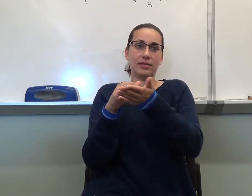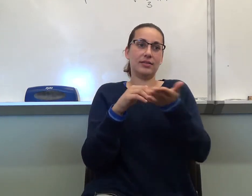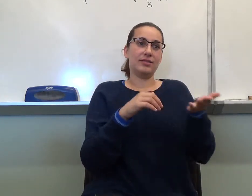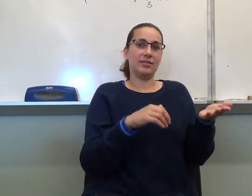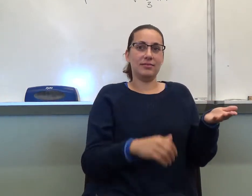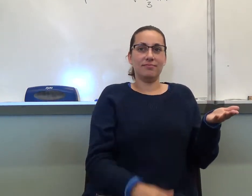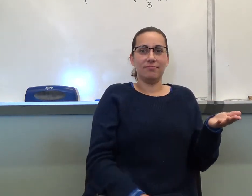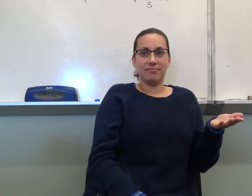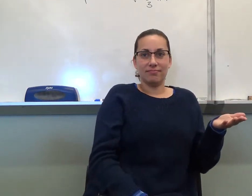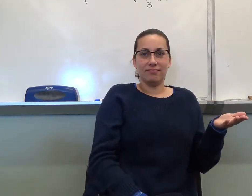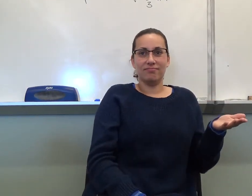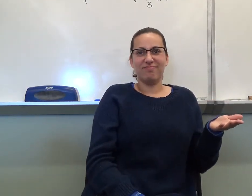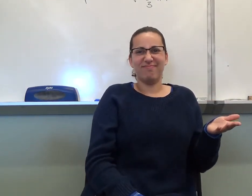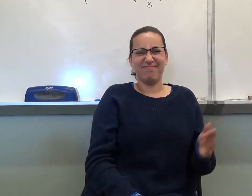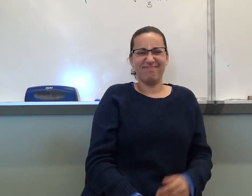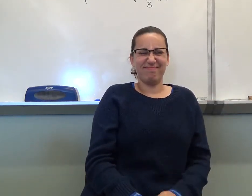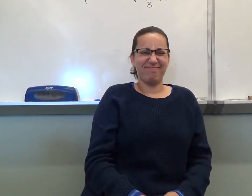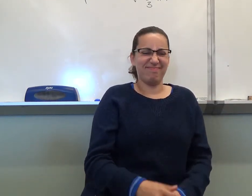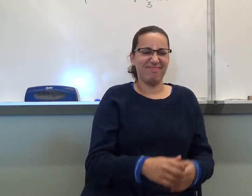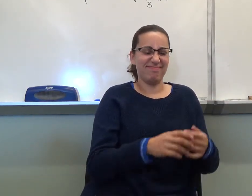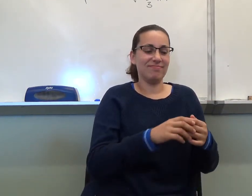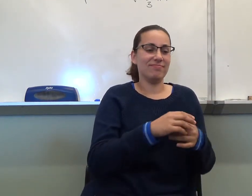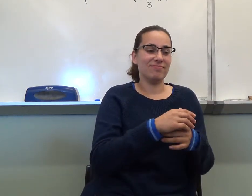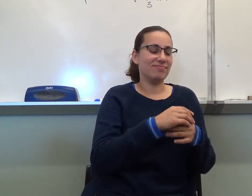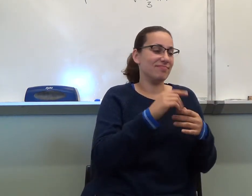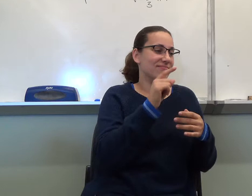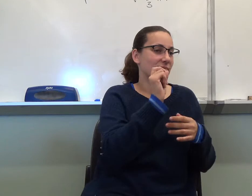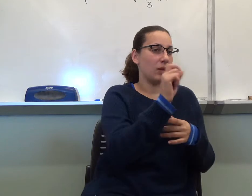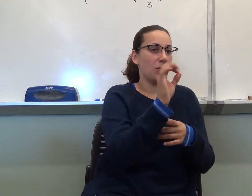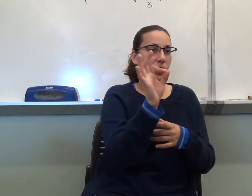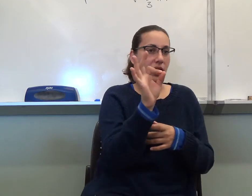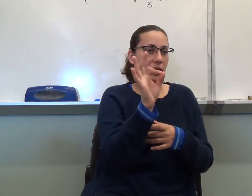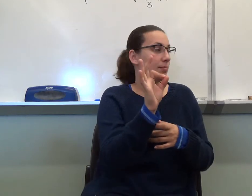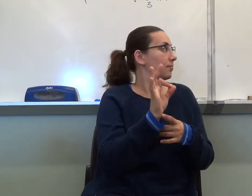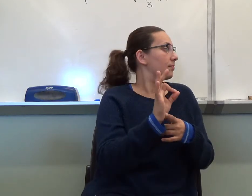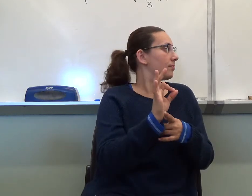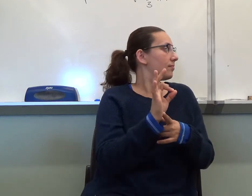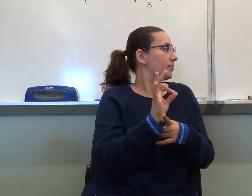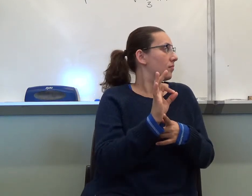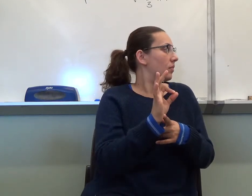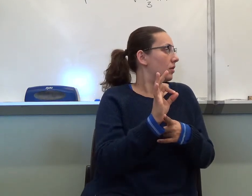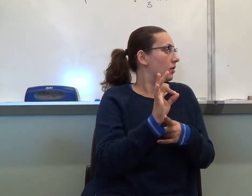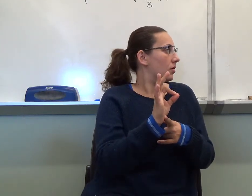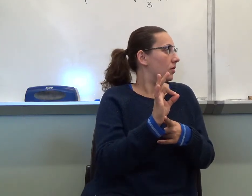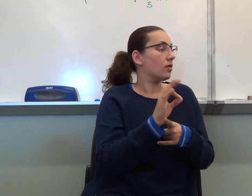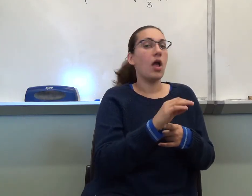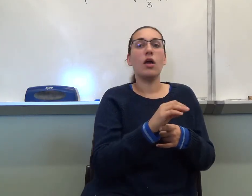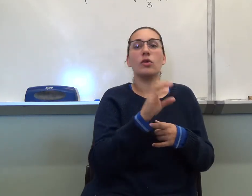approximately 4.19, and this would be cubic inches.